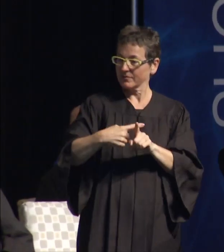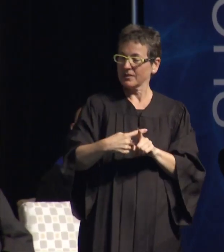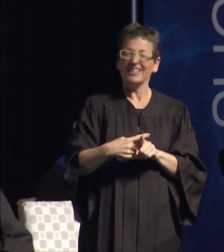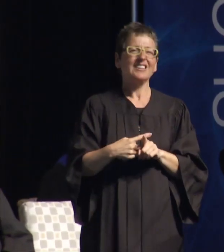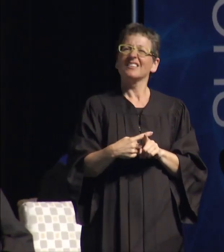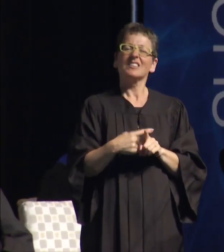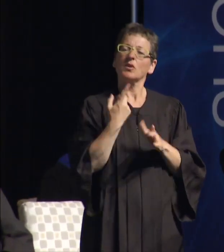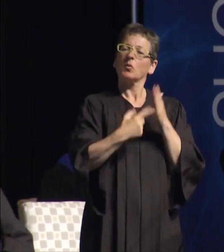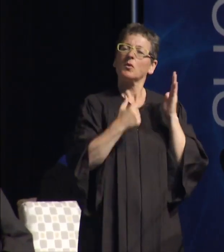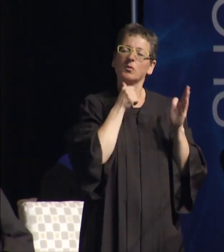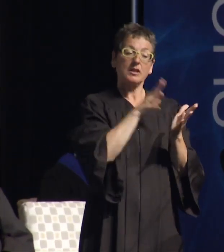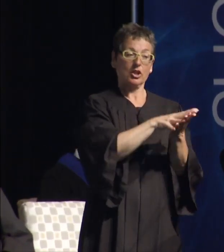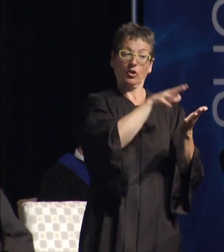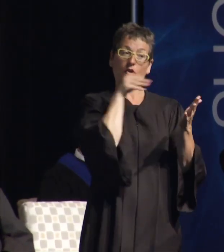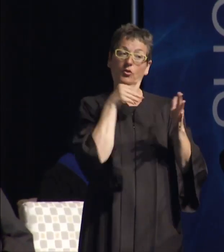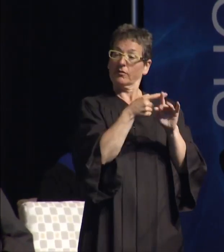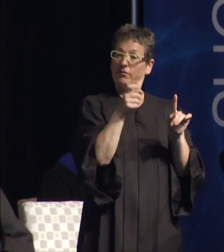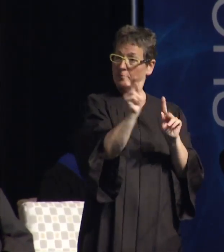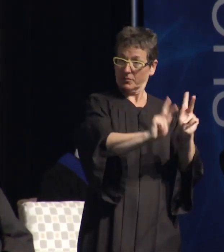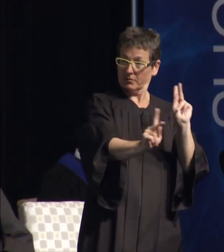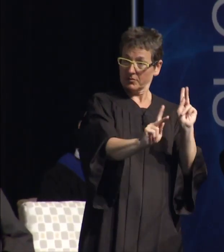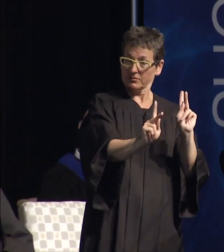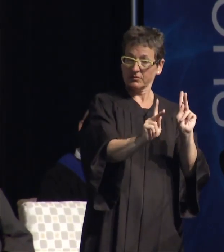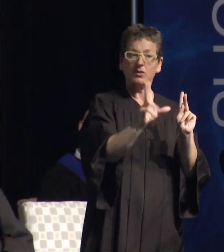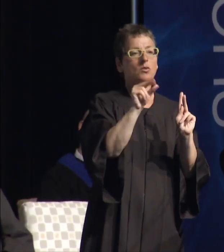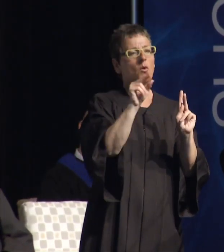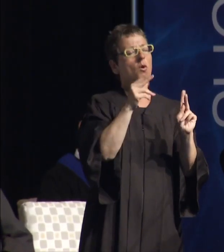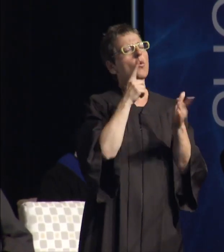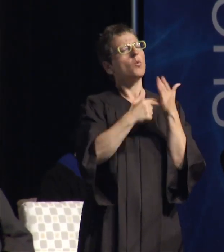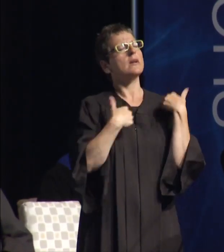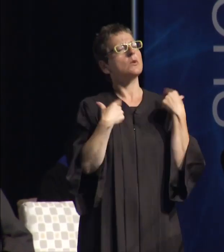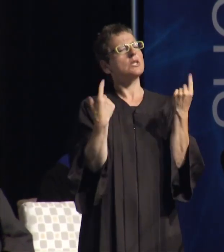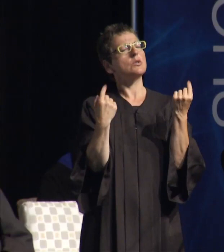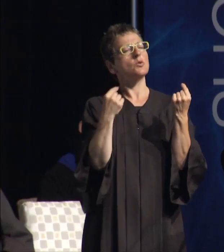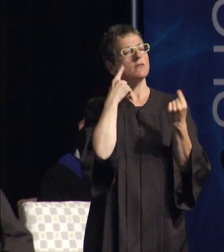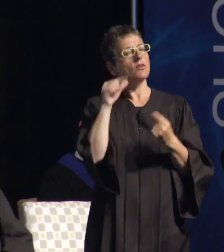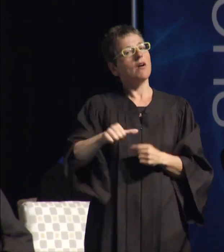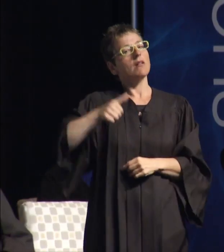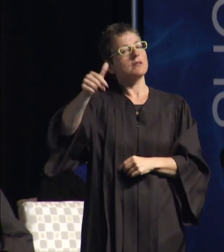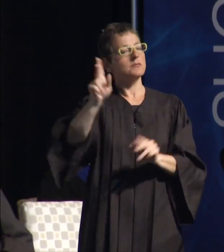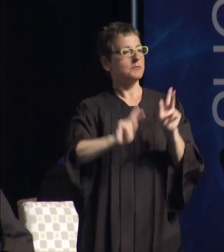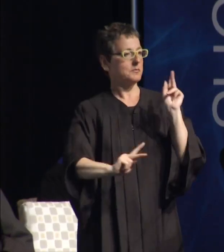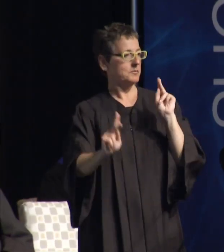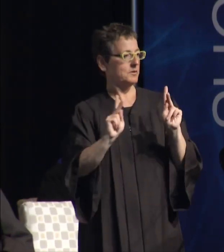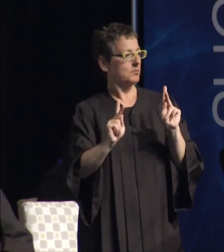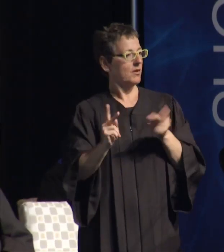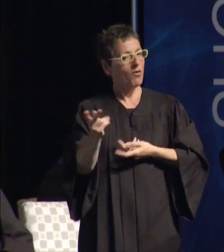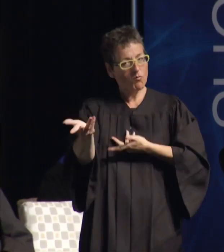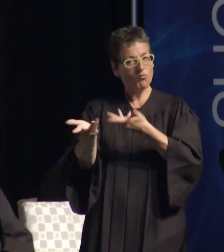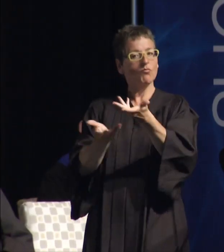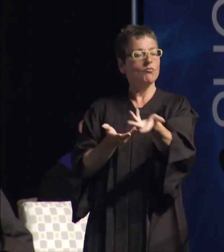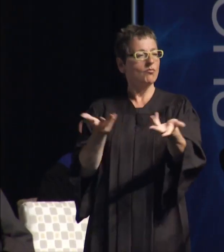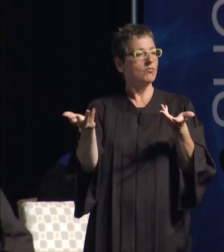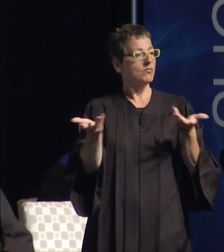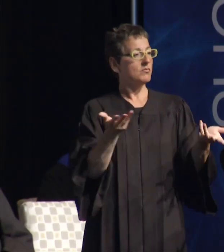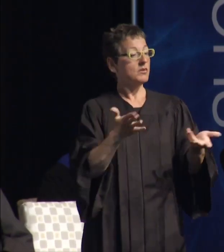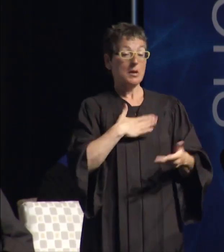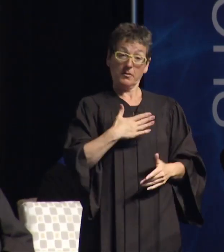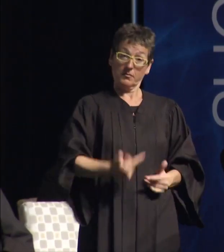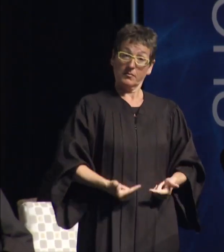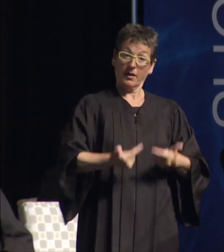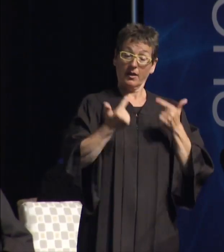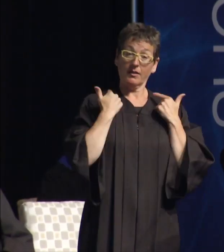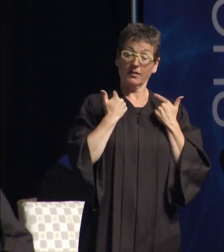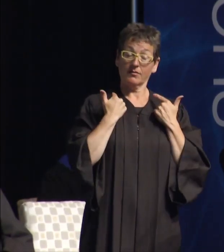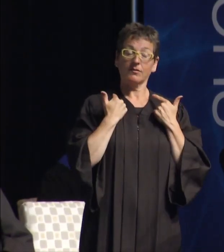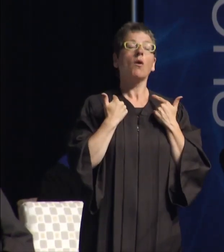could take from people. Instead, it became about what we could do for others. Along my journey, I encountered